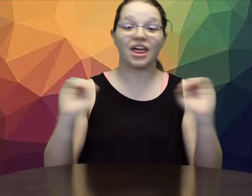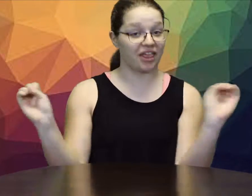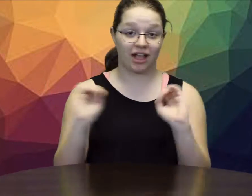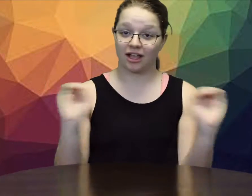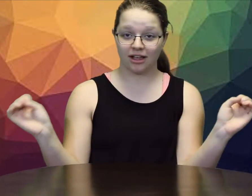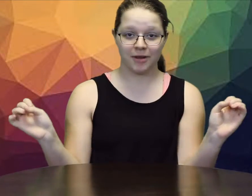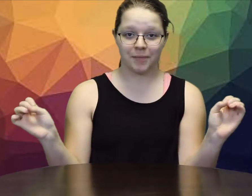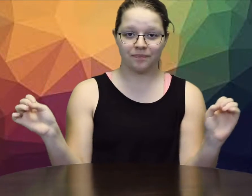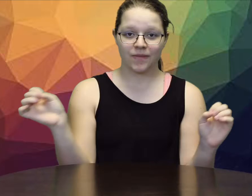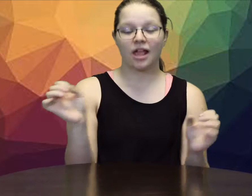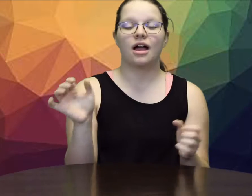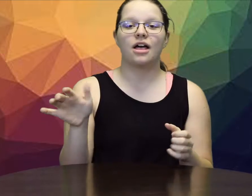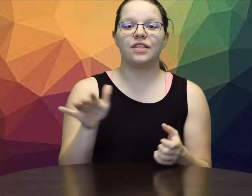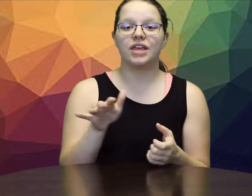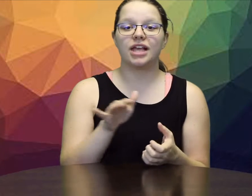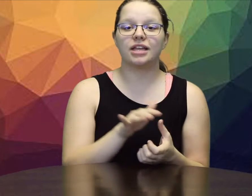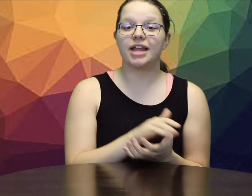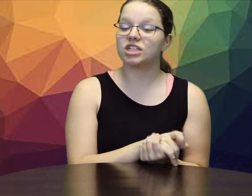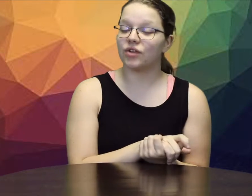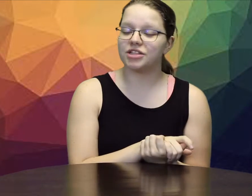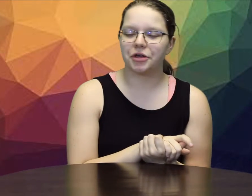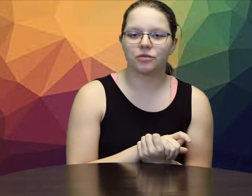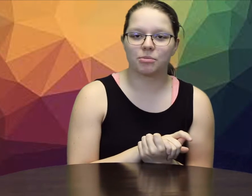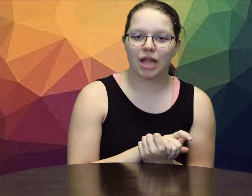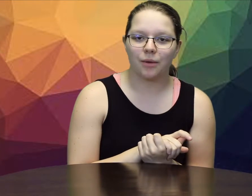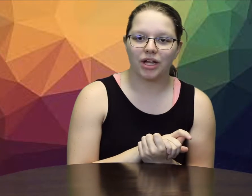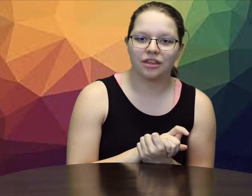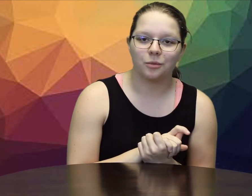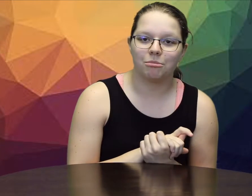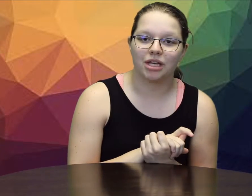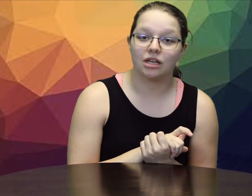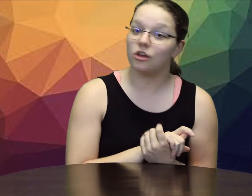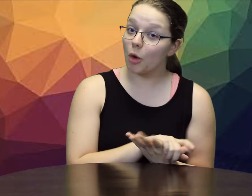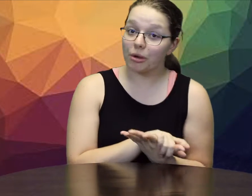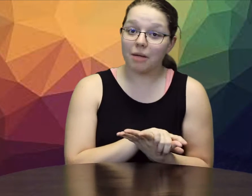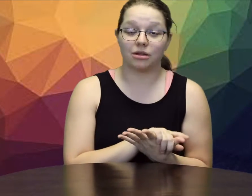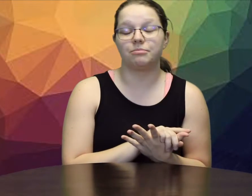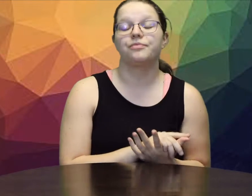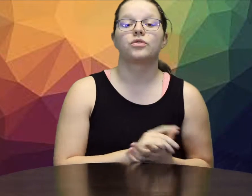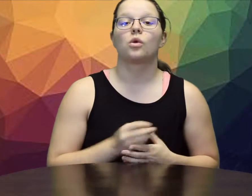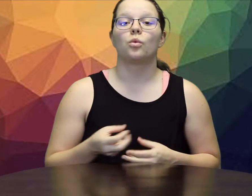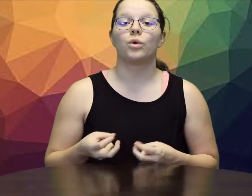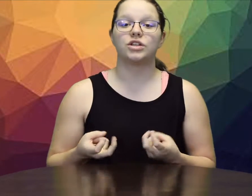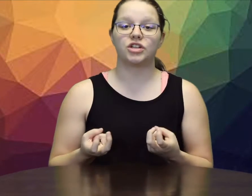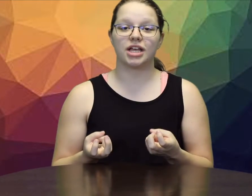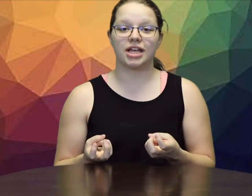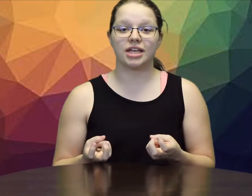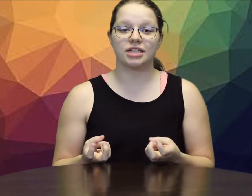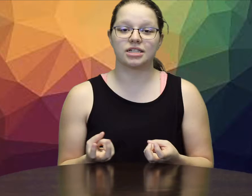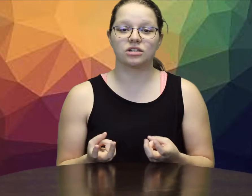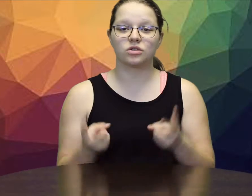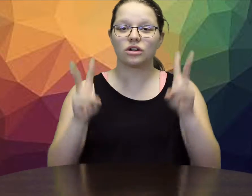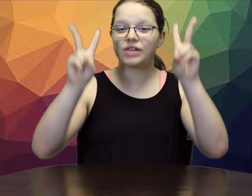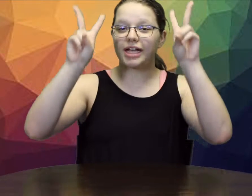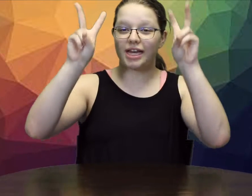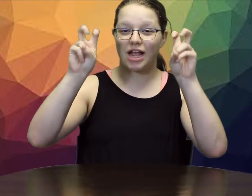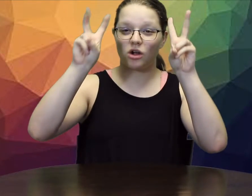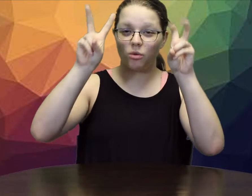nothing. The next phrase you could reply with would be no problem, which is sort of like an air